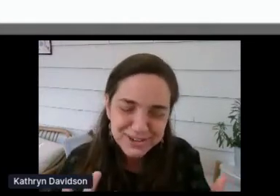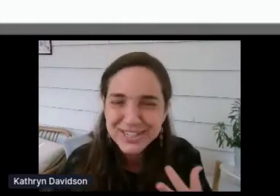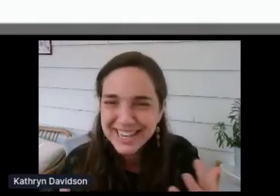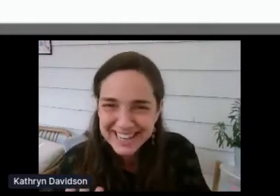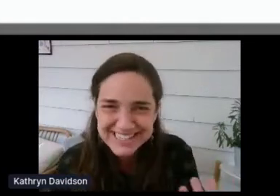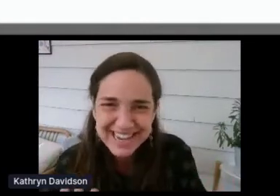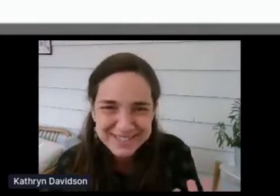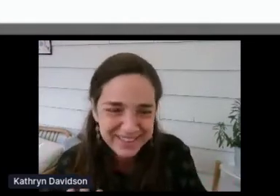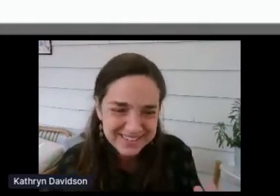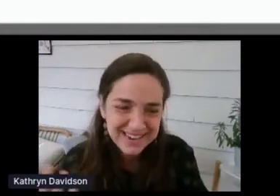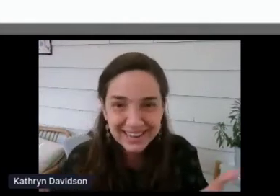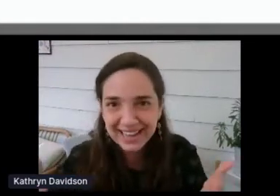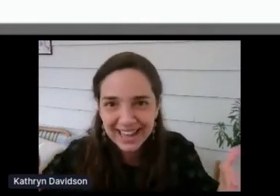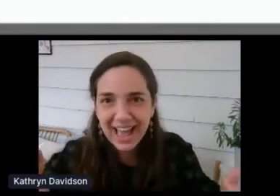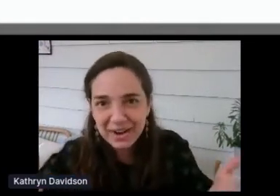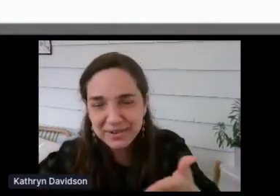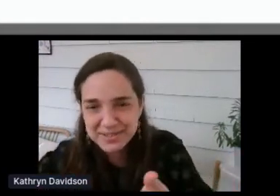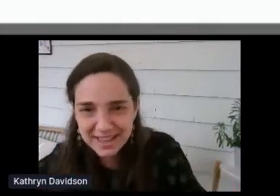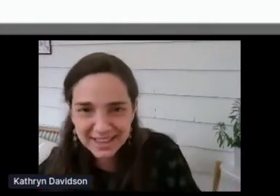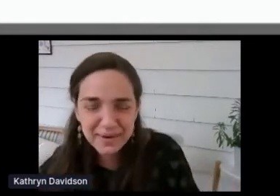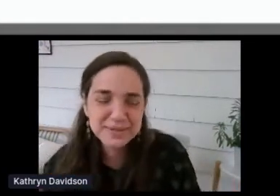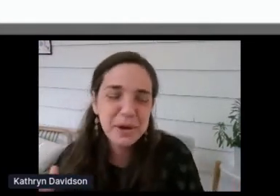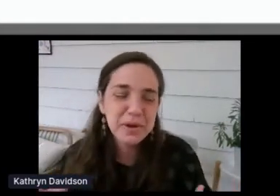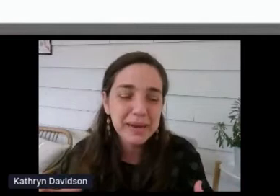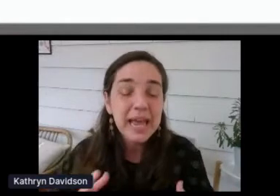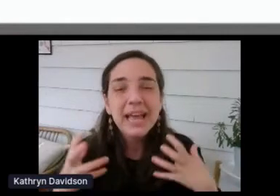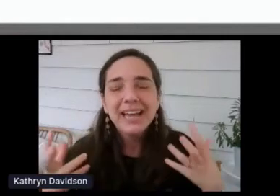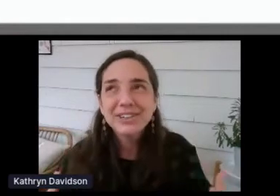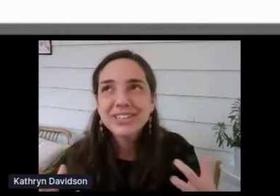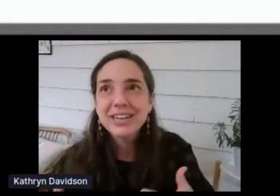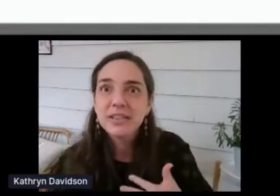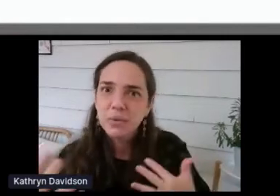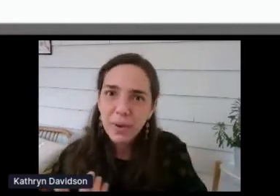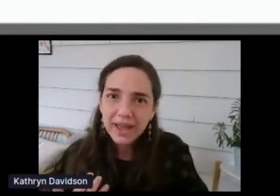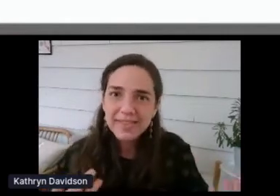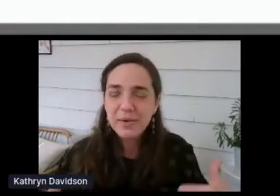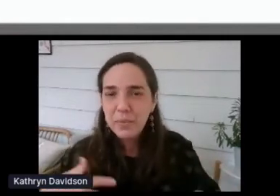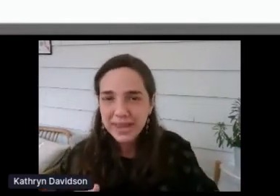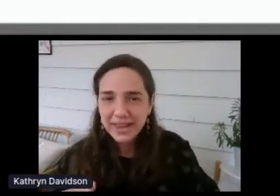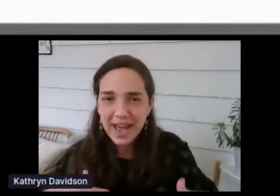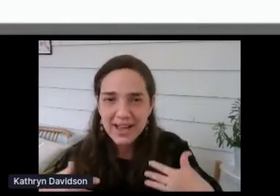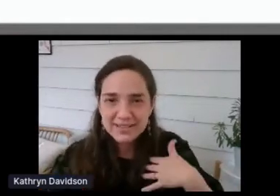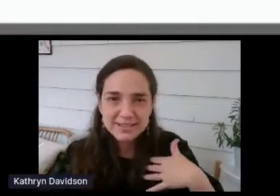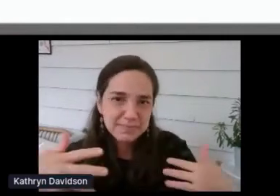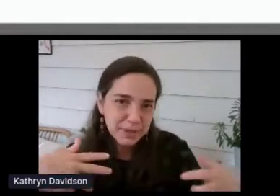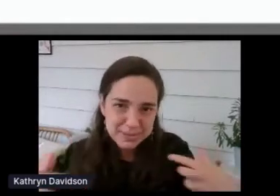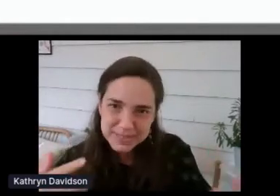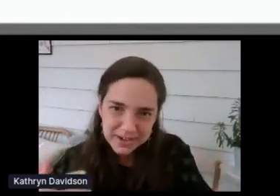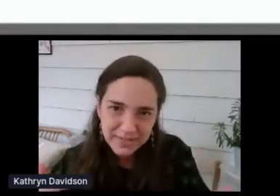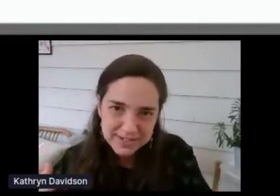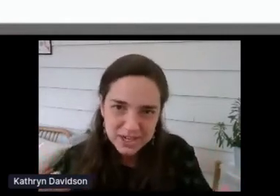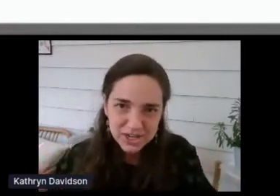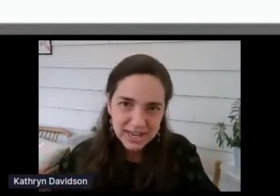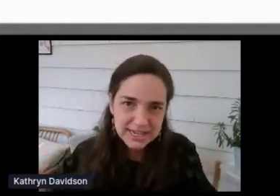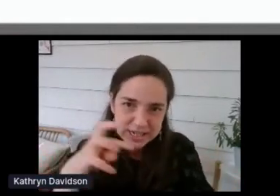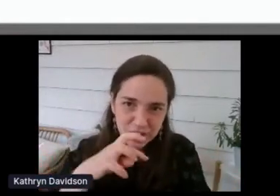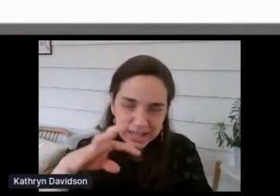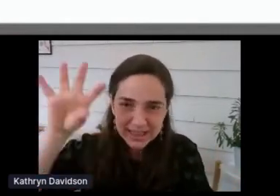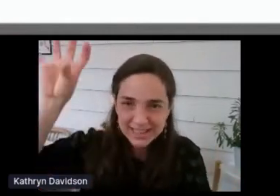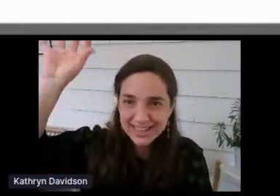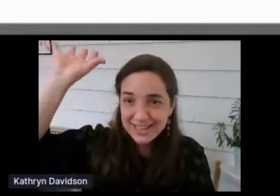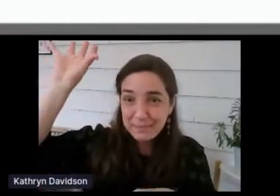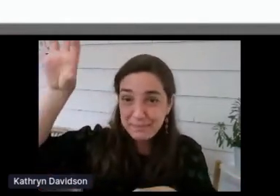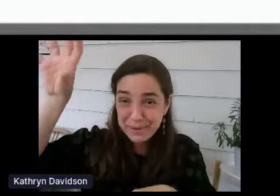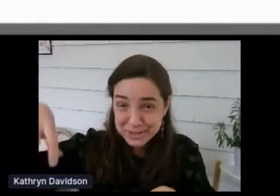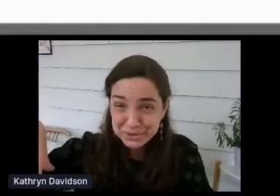been interested in these kinds of things, not like how do you say the cat was meowing, but interested in the way that we as participants in a conversation